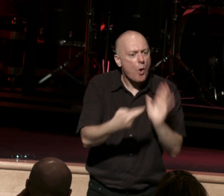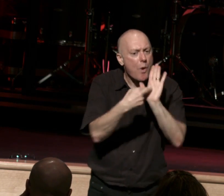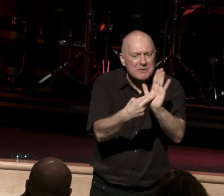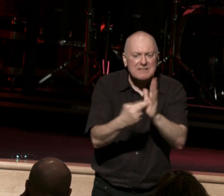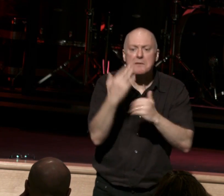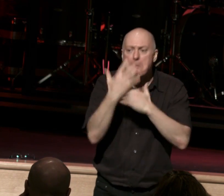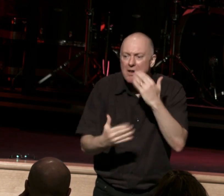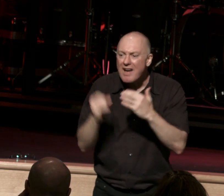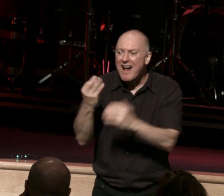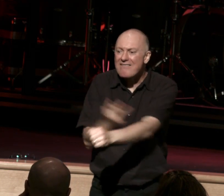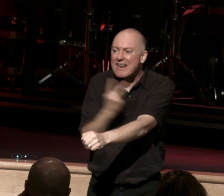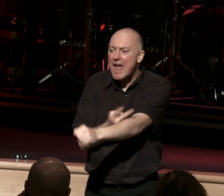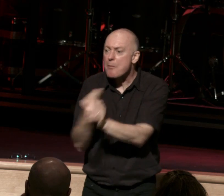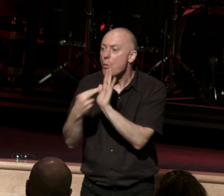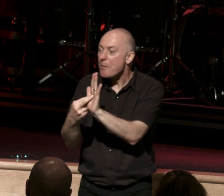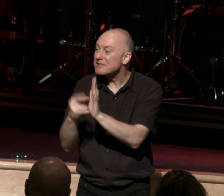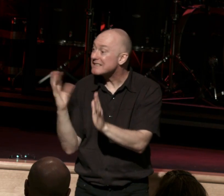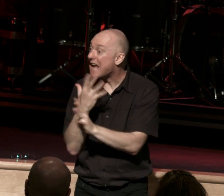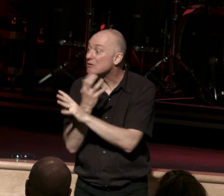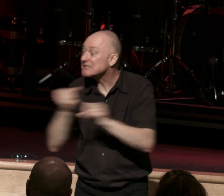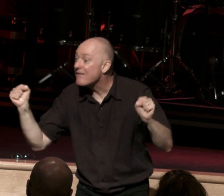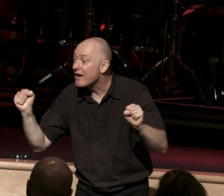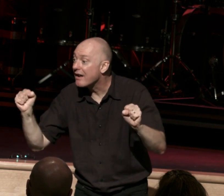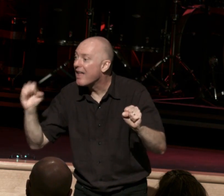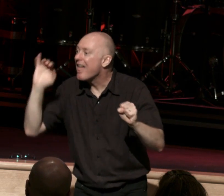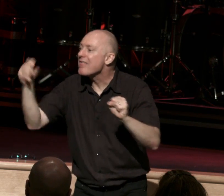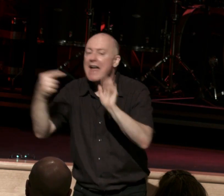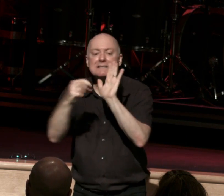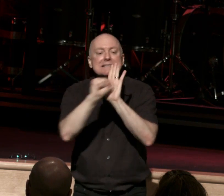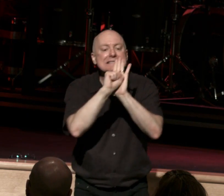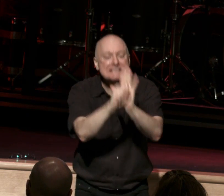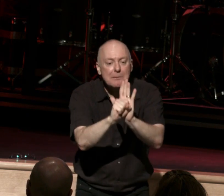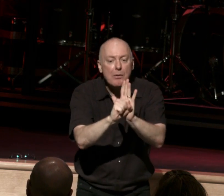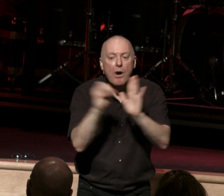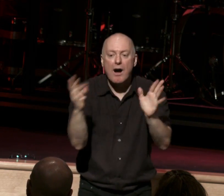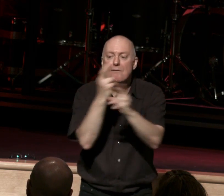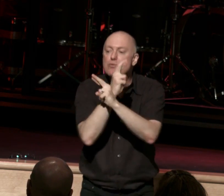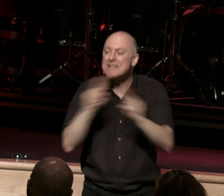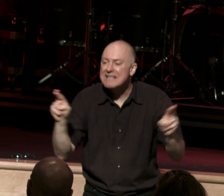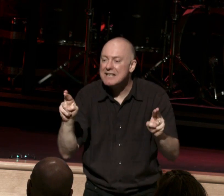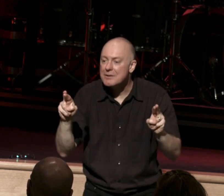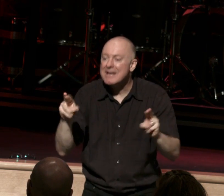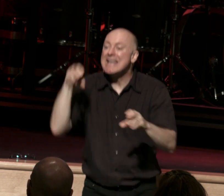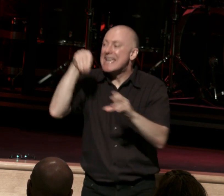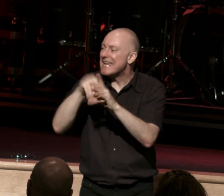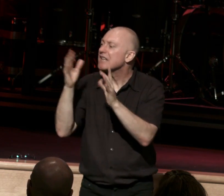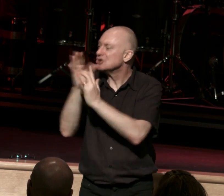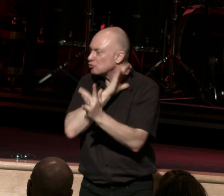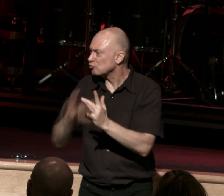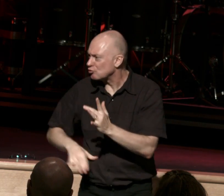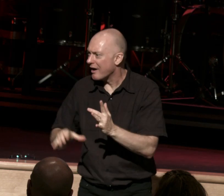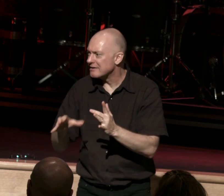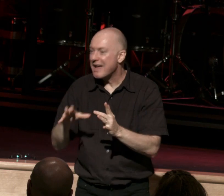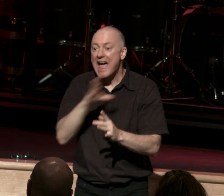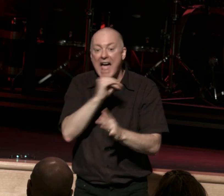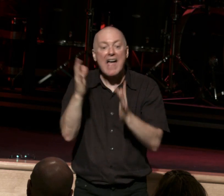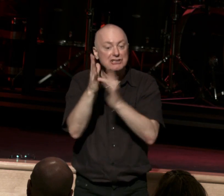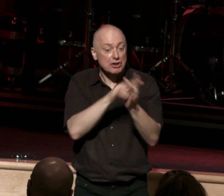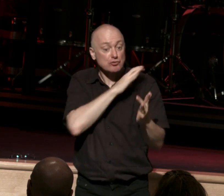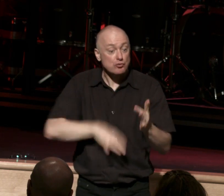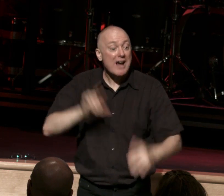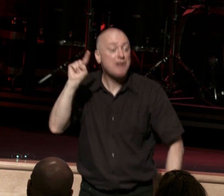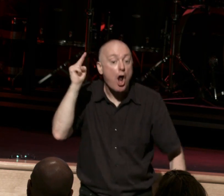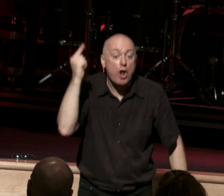It represents the blood of the Lamb. It represents our salvation. It symbolizes the redemption that we have in Jesus Christ